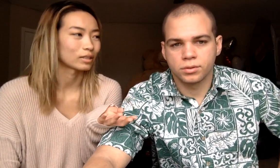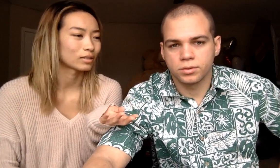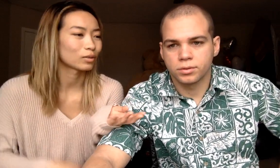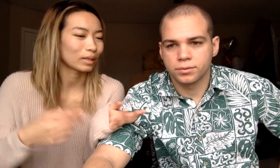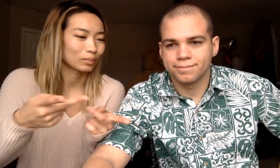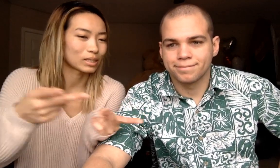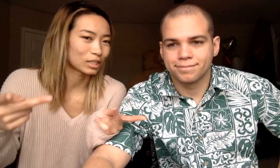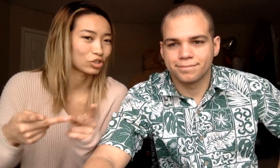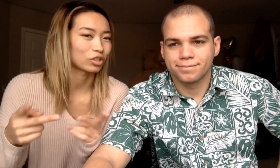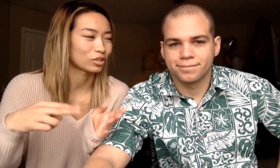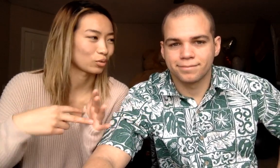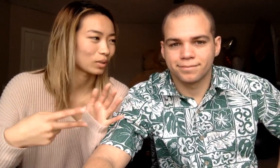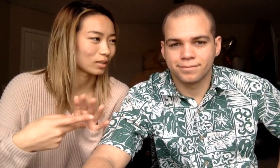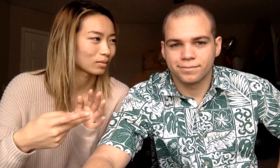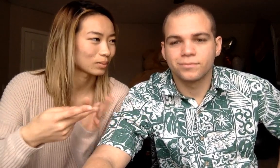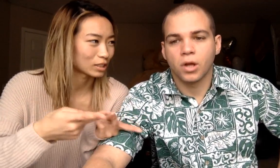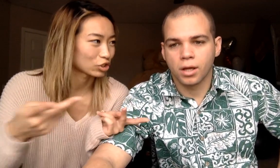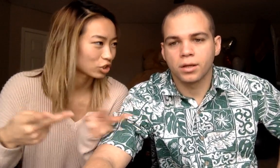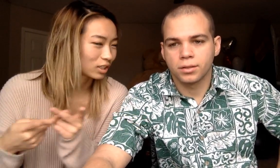like positions, you mean positioning?